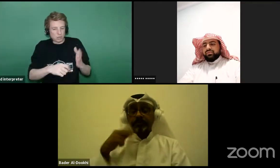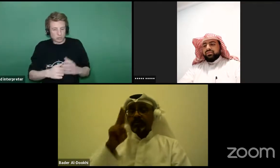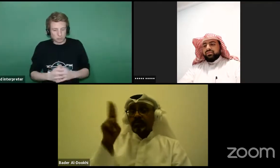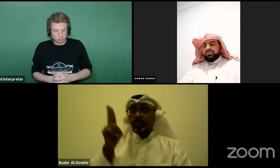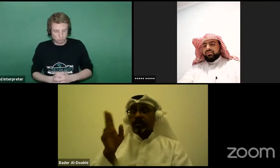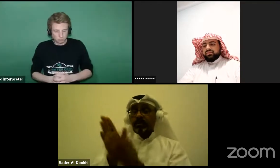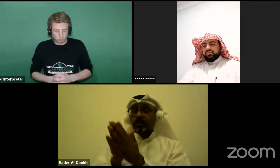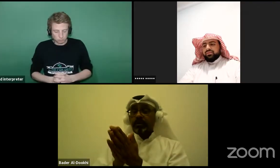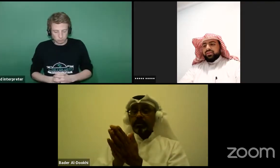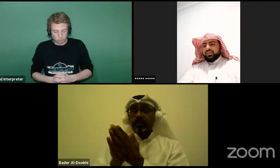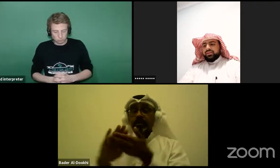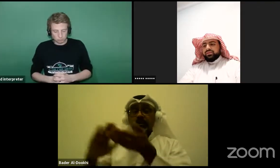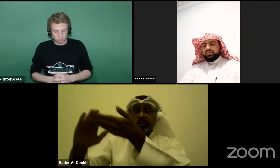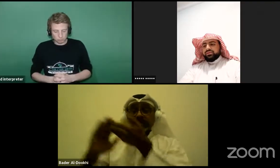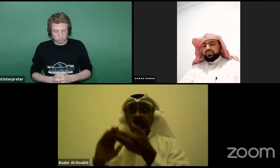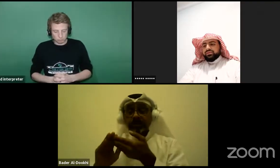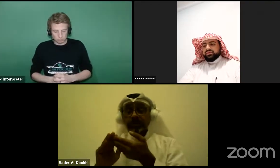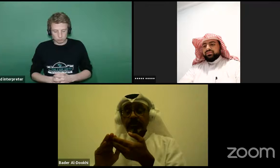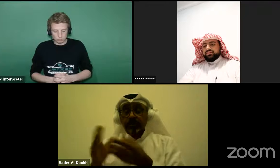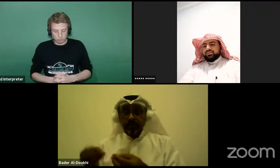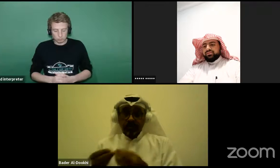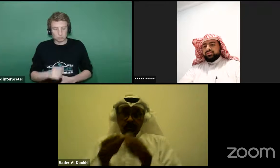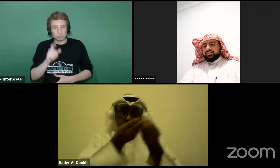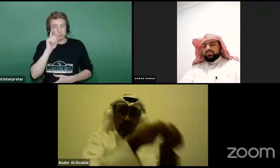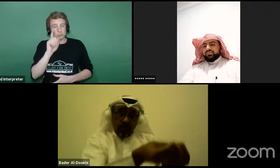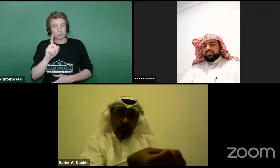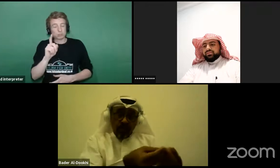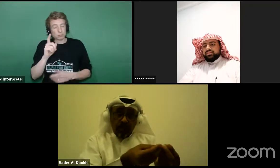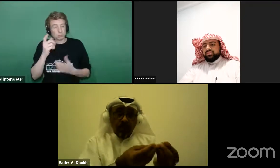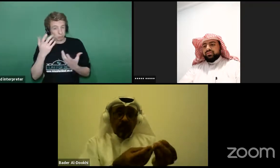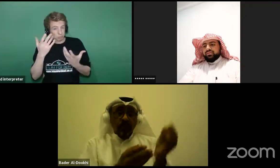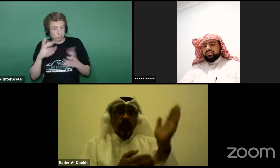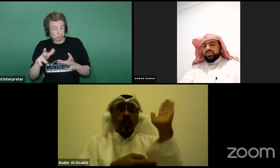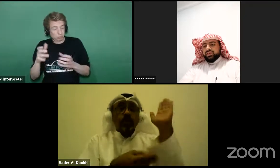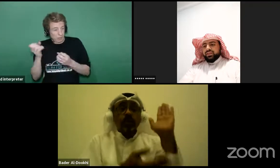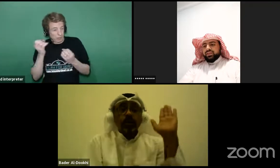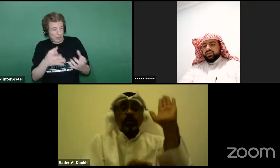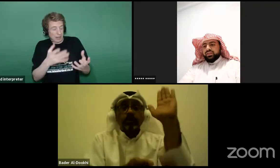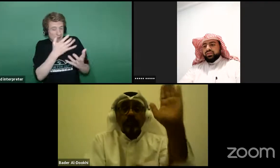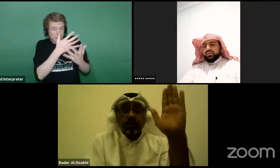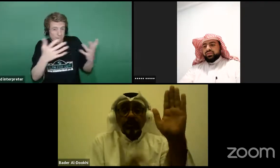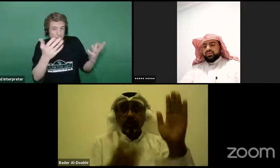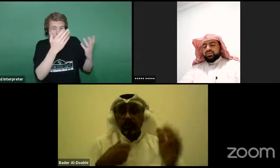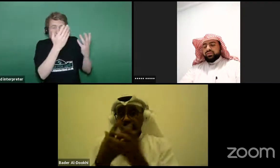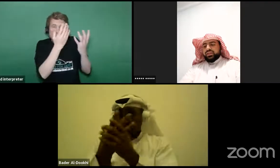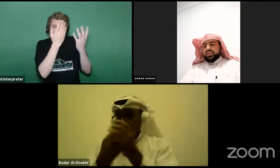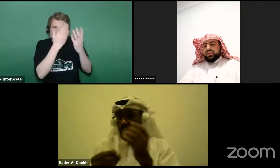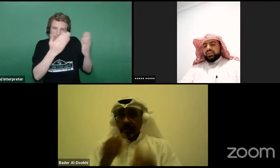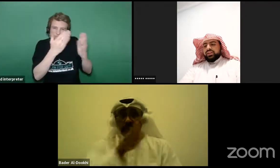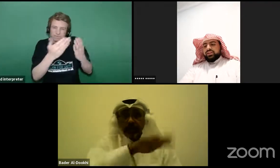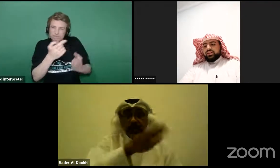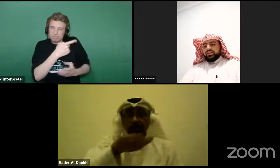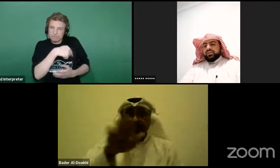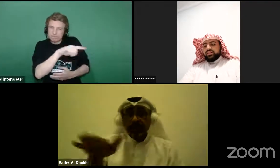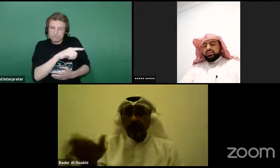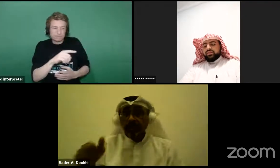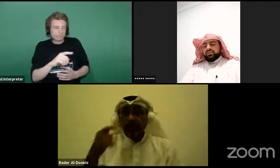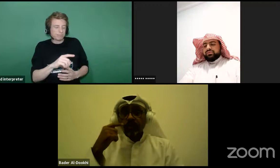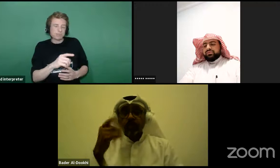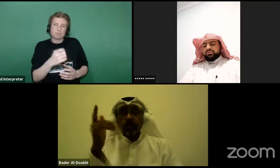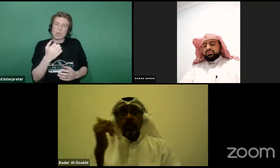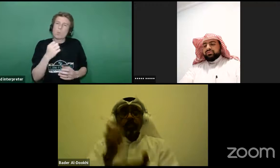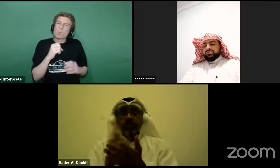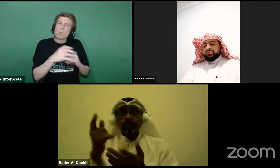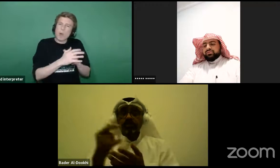But when he gave them, the polytheist and his wife, a good child in every aspect, they, the polytheist and his